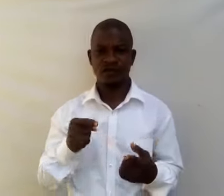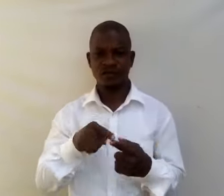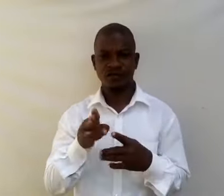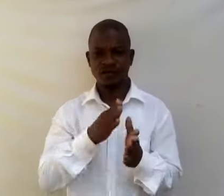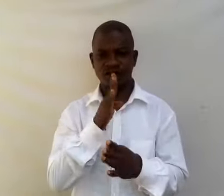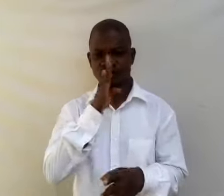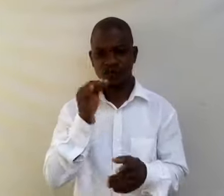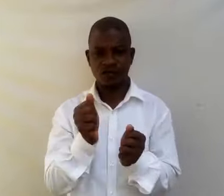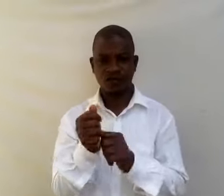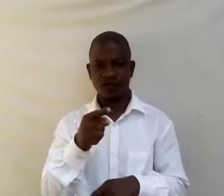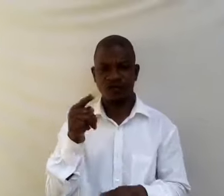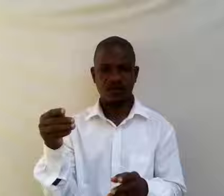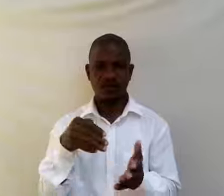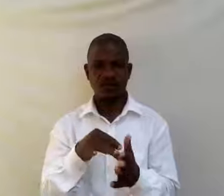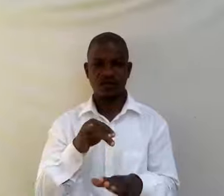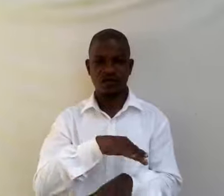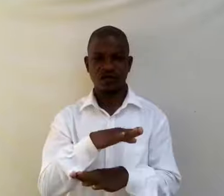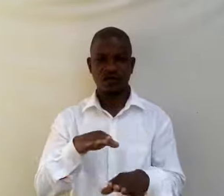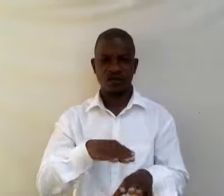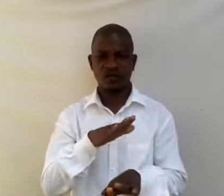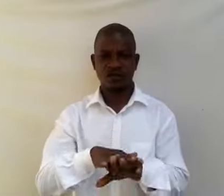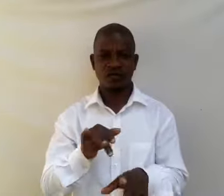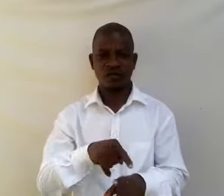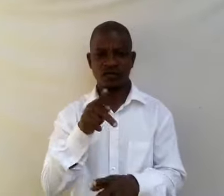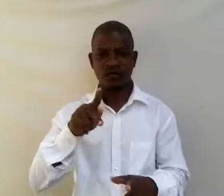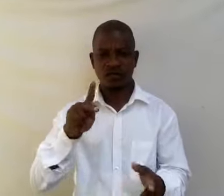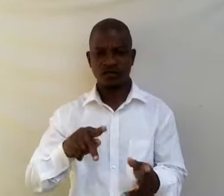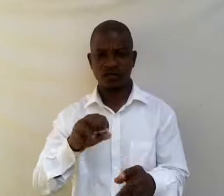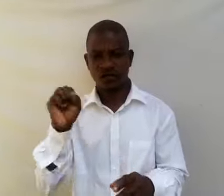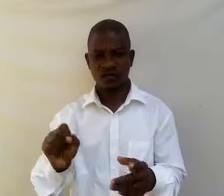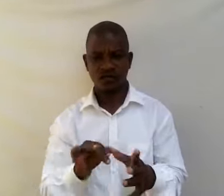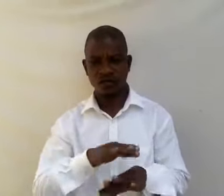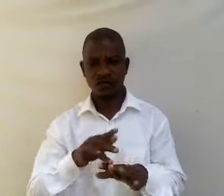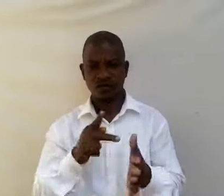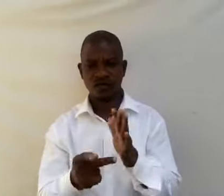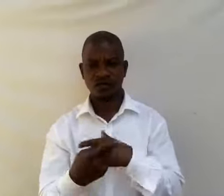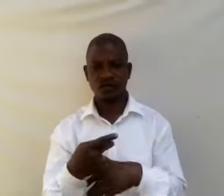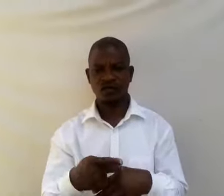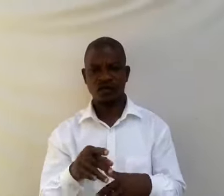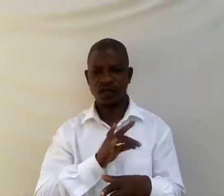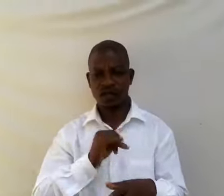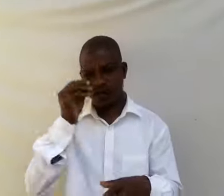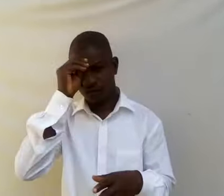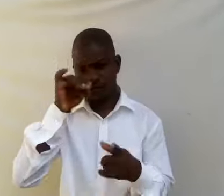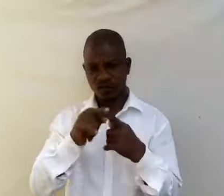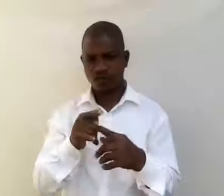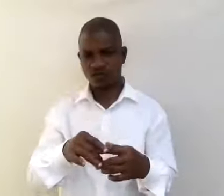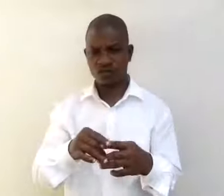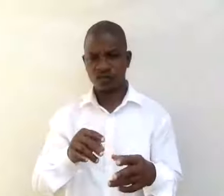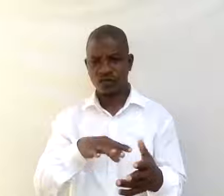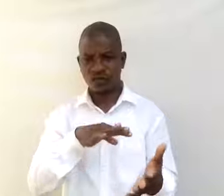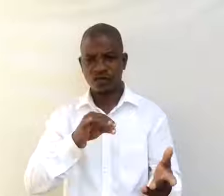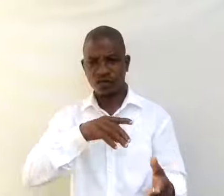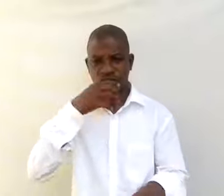you again on this segment of the program. I hope you are studying hard in preparation for